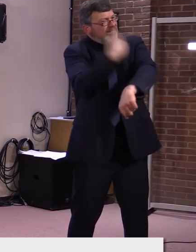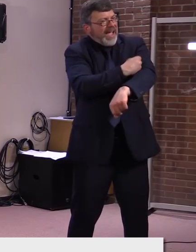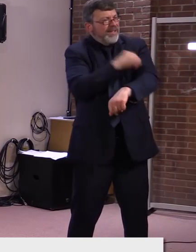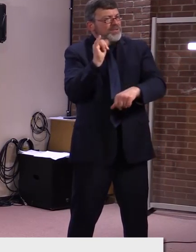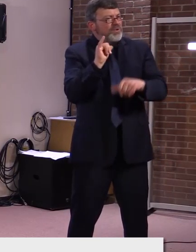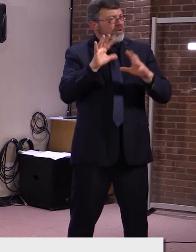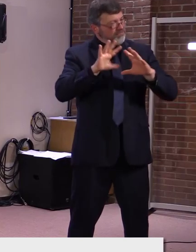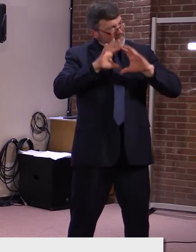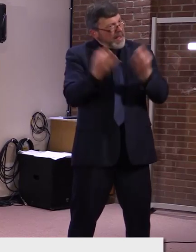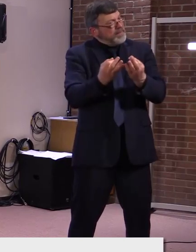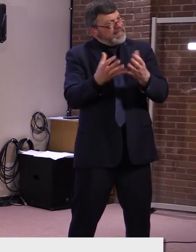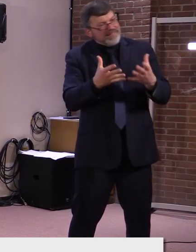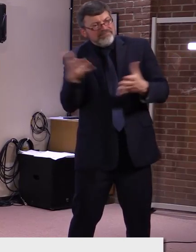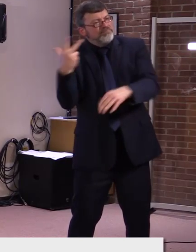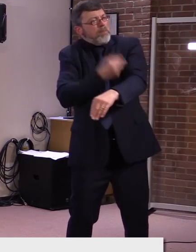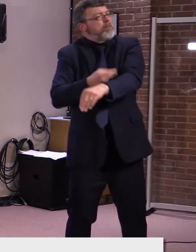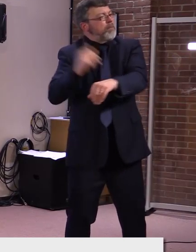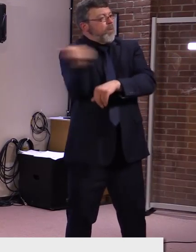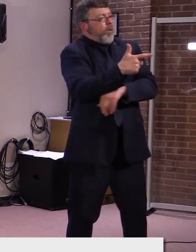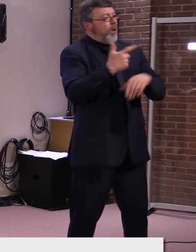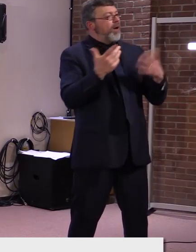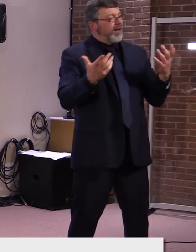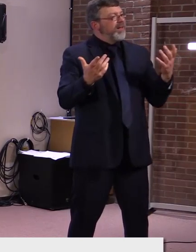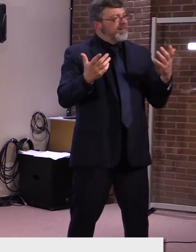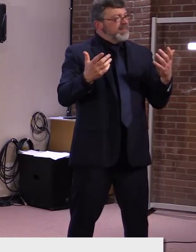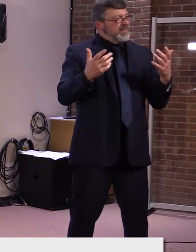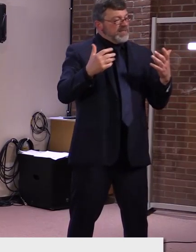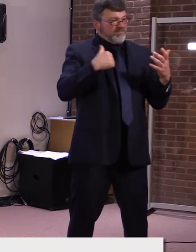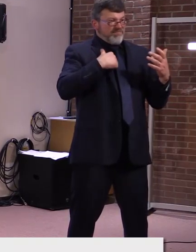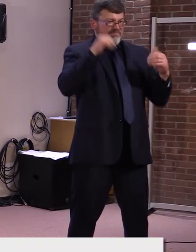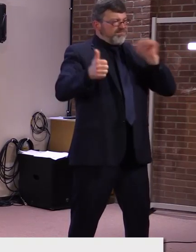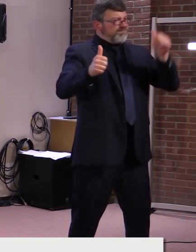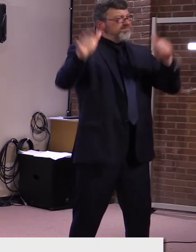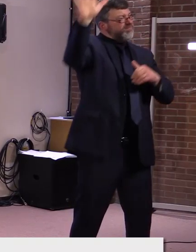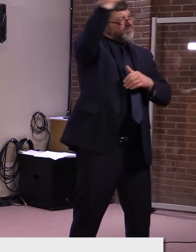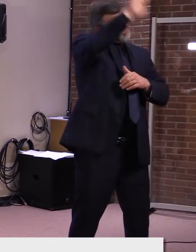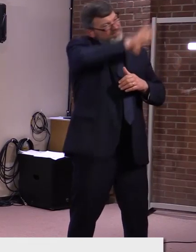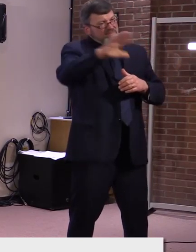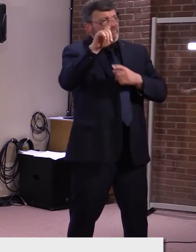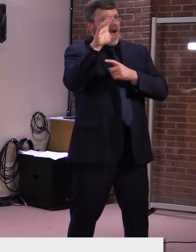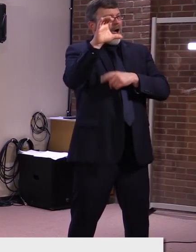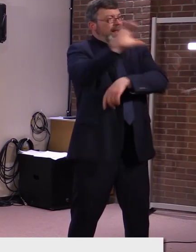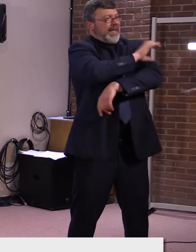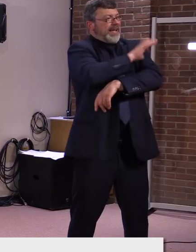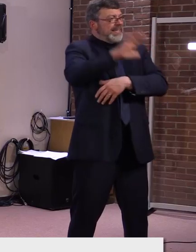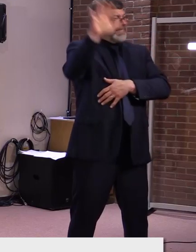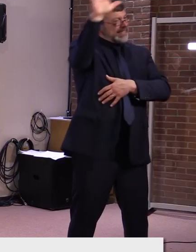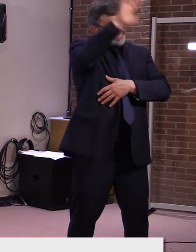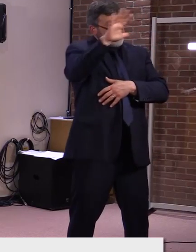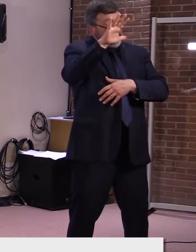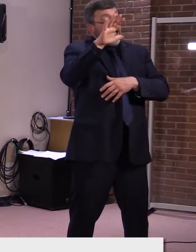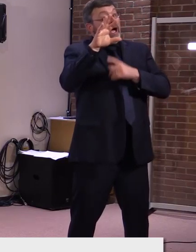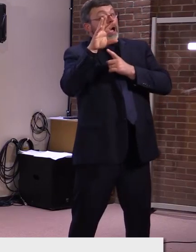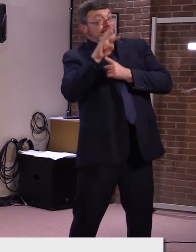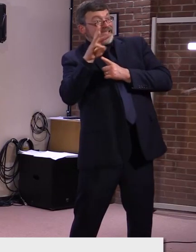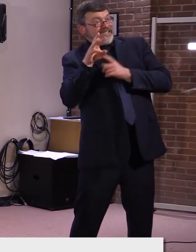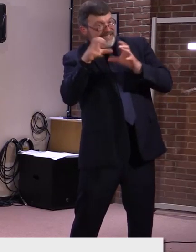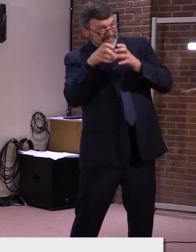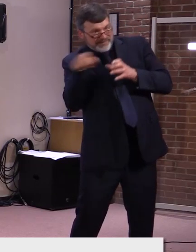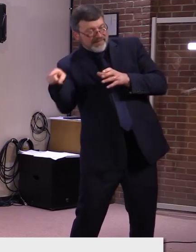over 100 clinics, and 66 of them are in schools. You can find a list of the school-based clinics and make your appointments